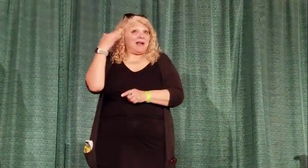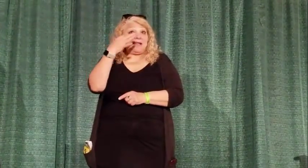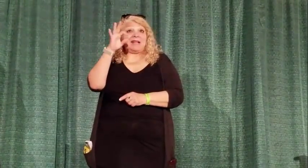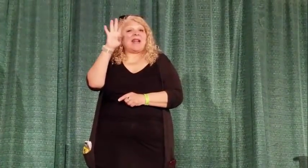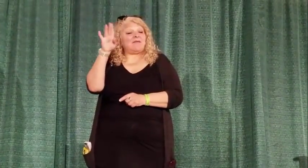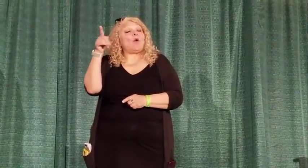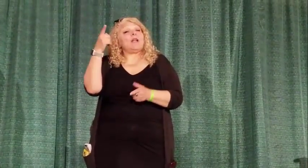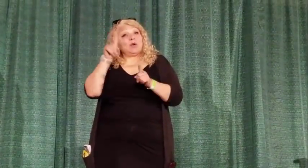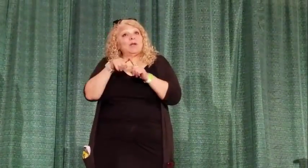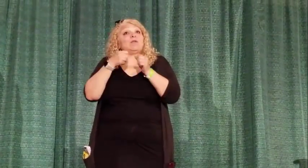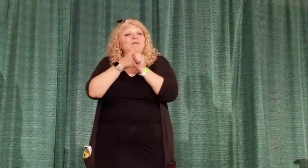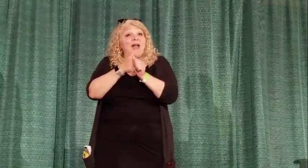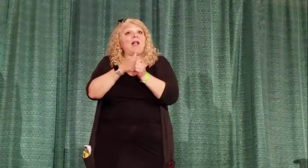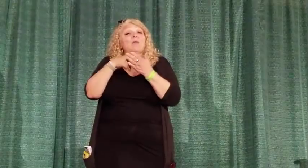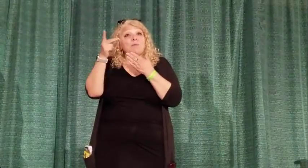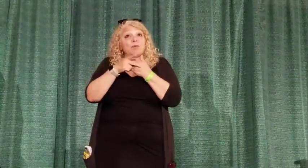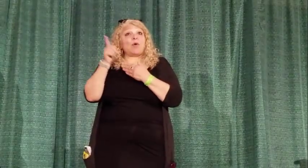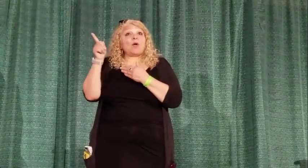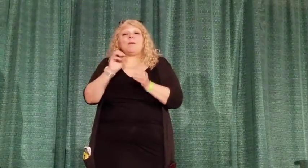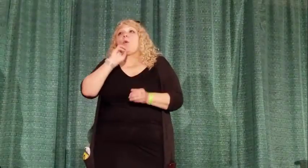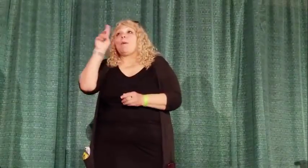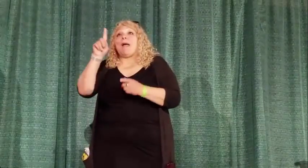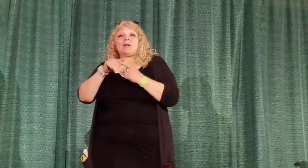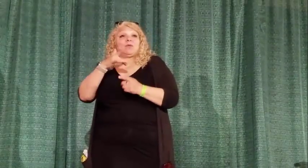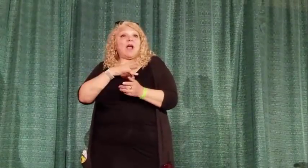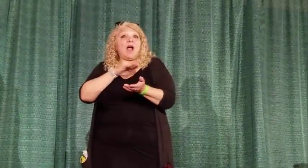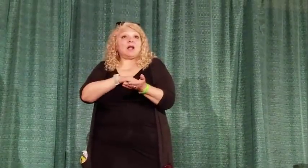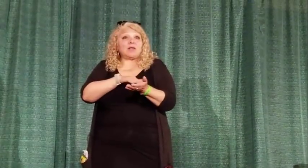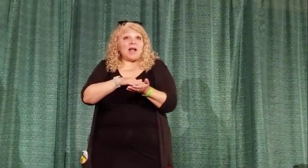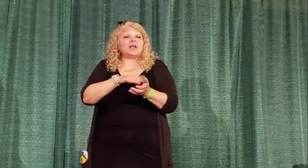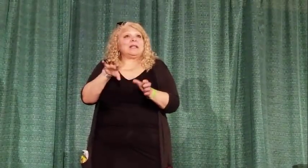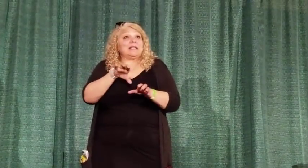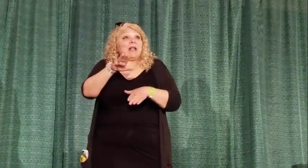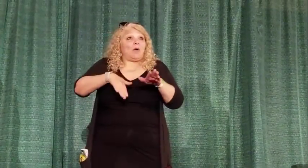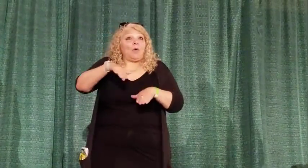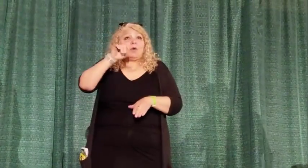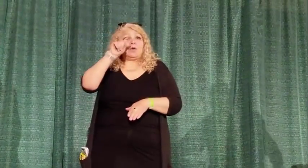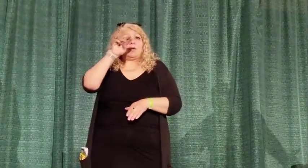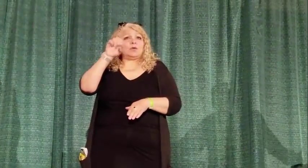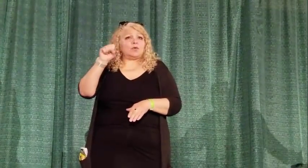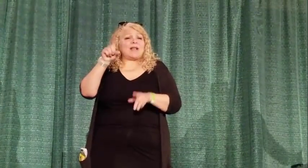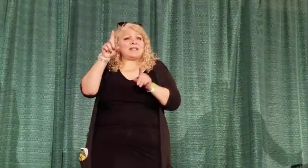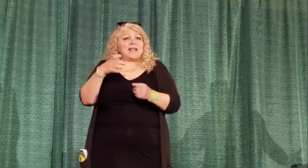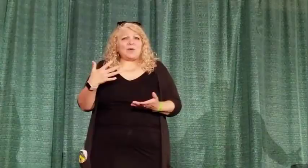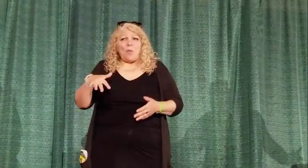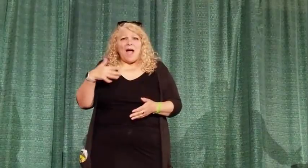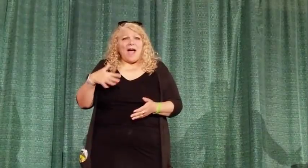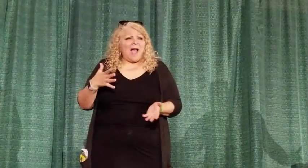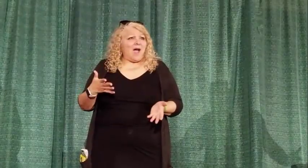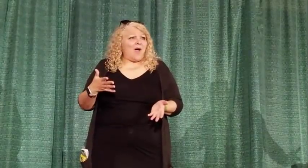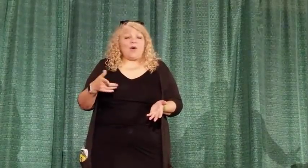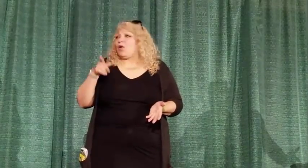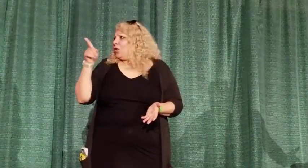right? And he got rid of his heart disease. He went back to his cardiologist 3 months later. We did the stress test, and the cardiologist says, "Well, I've never had my whole life of